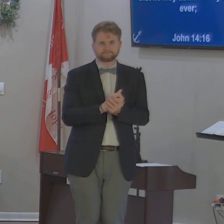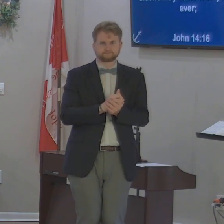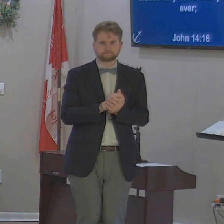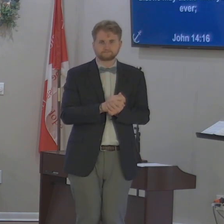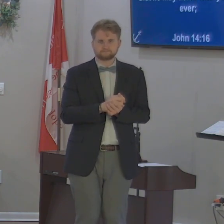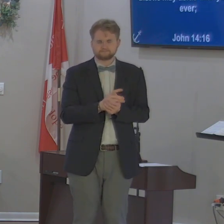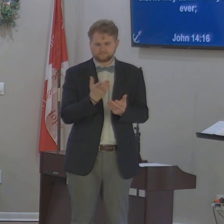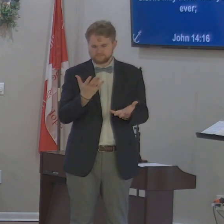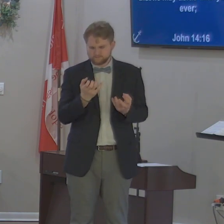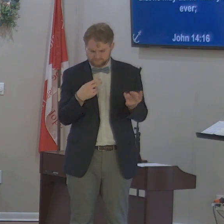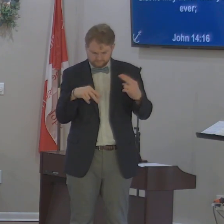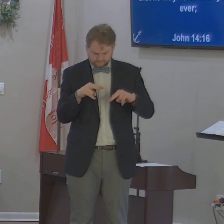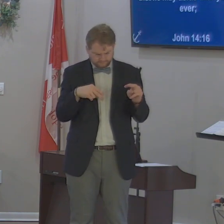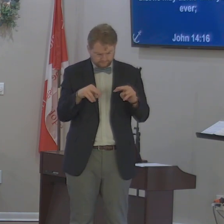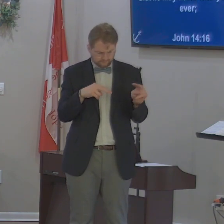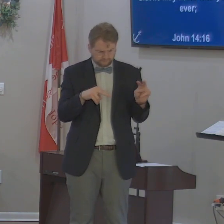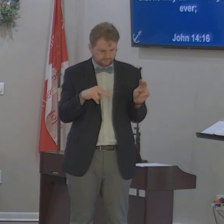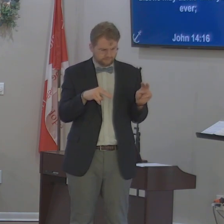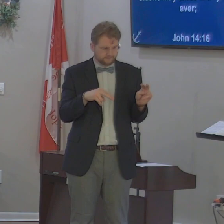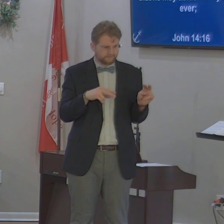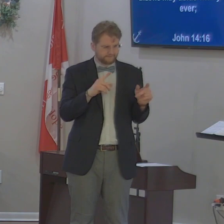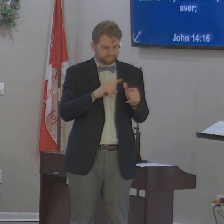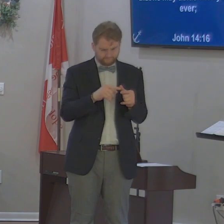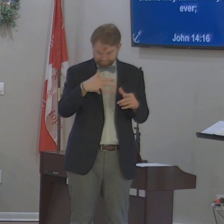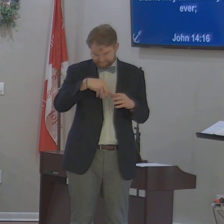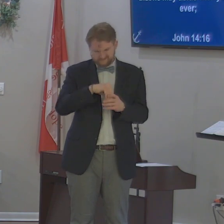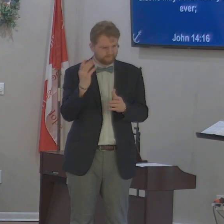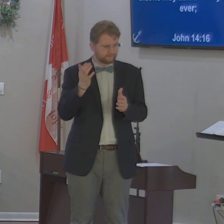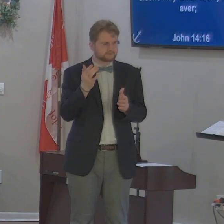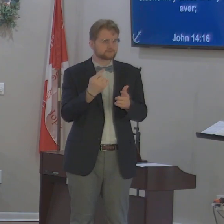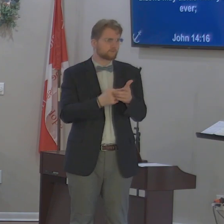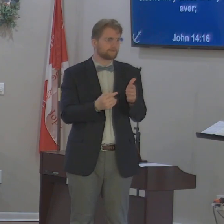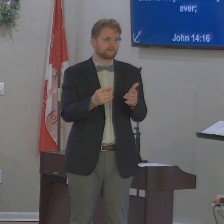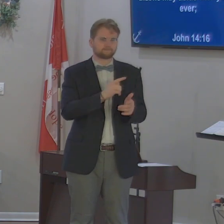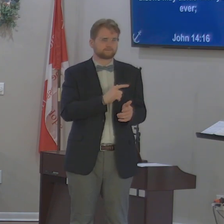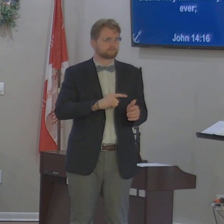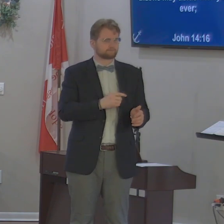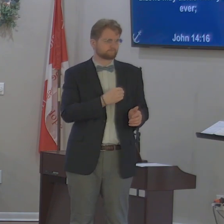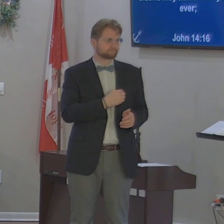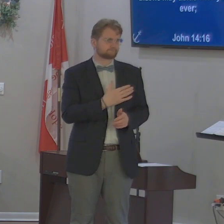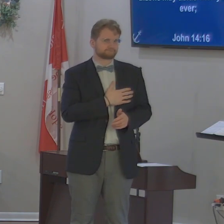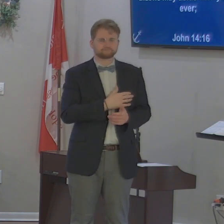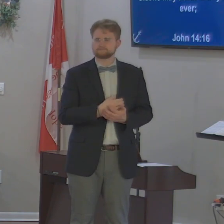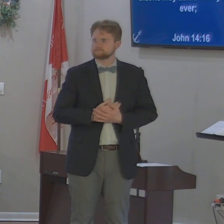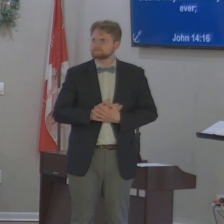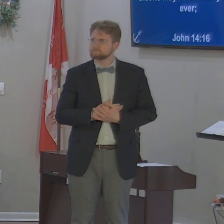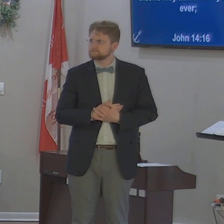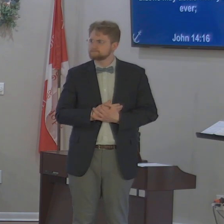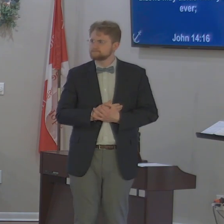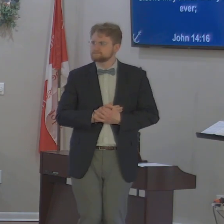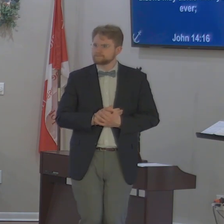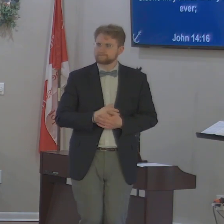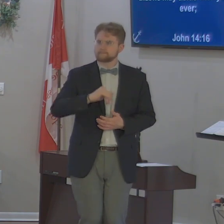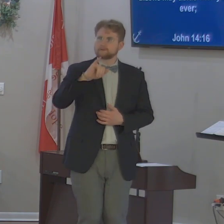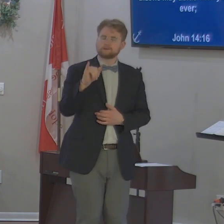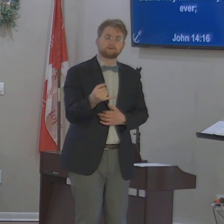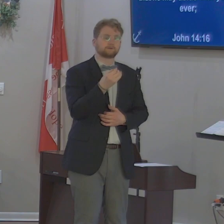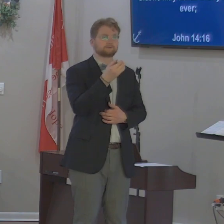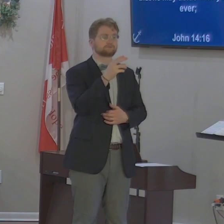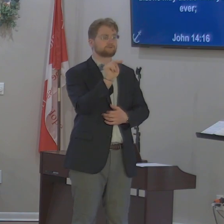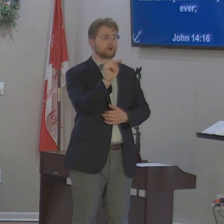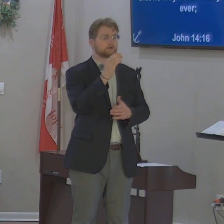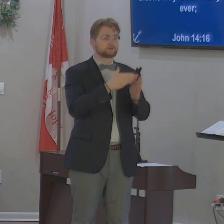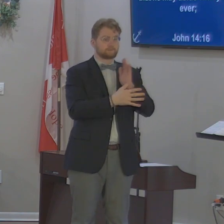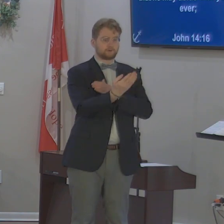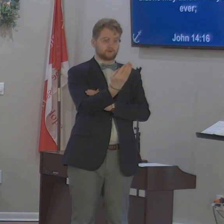and then get right into what the Lord laid on my heart with the comfort of conviction. In John chapter 14, verse